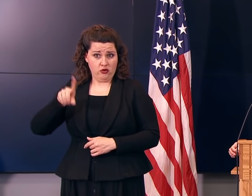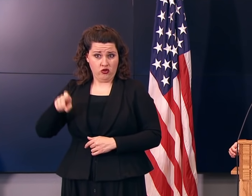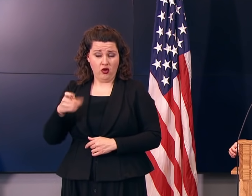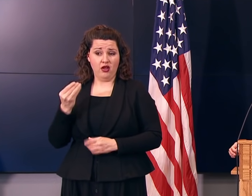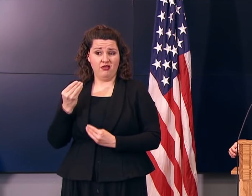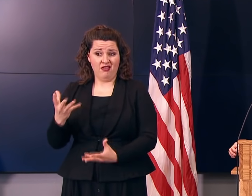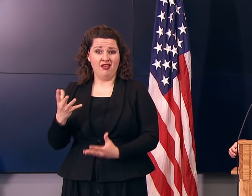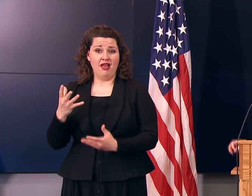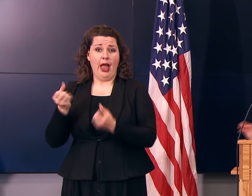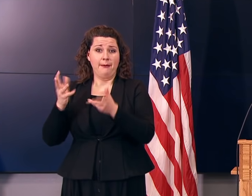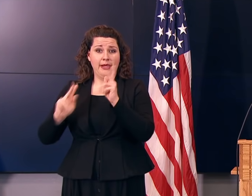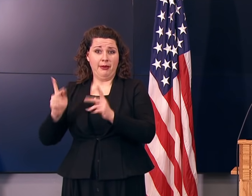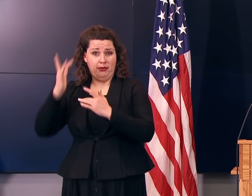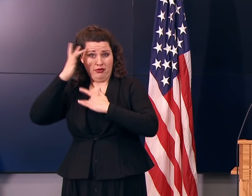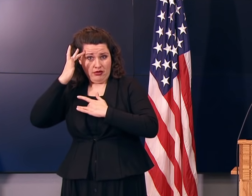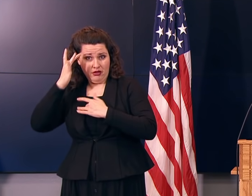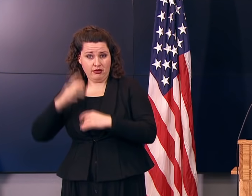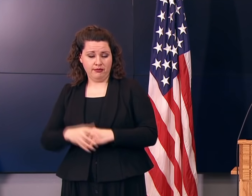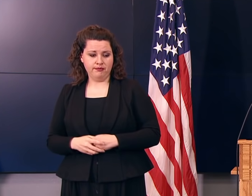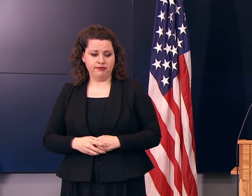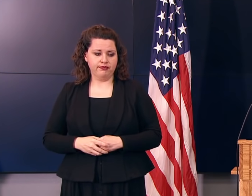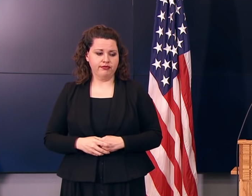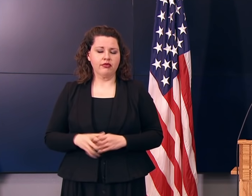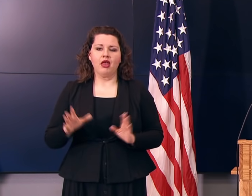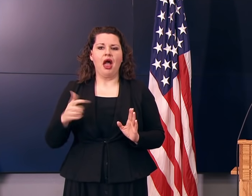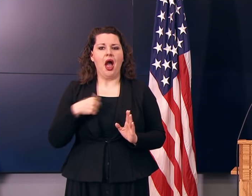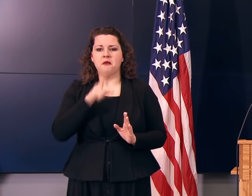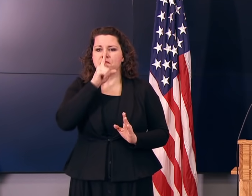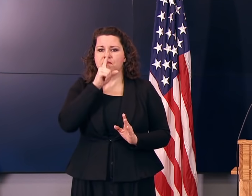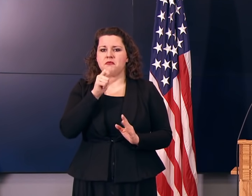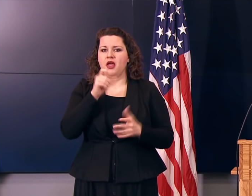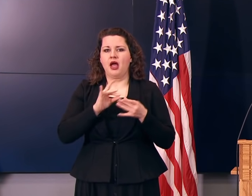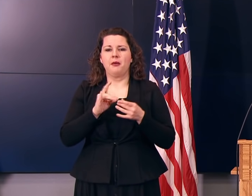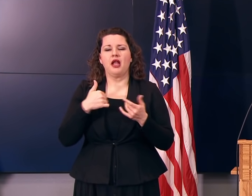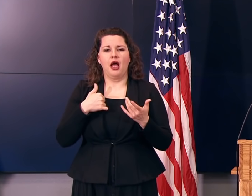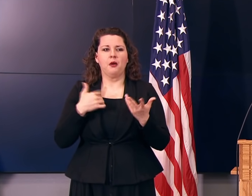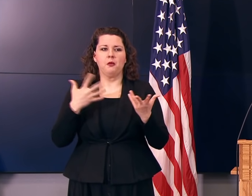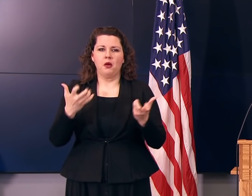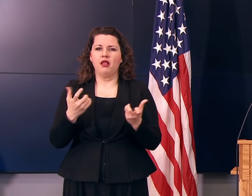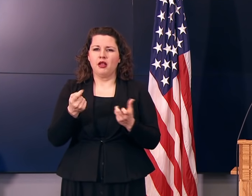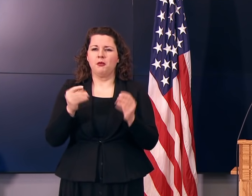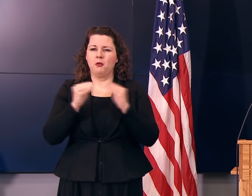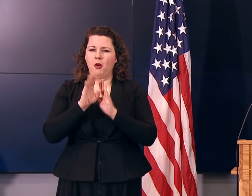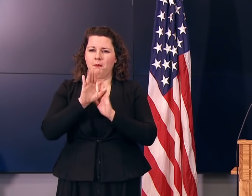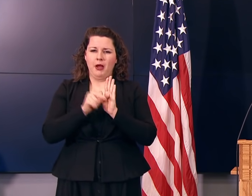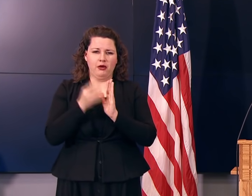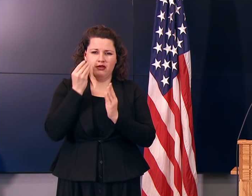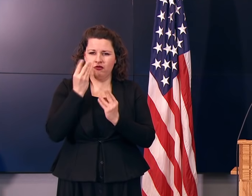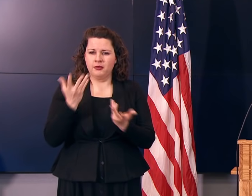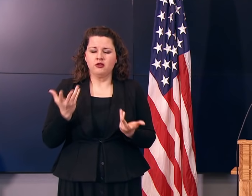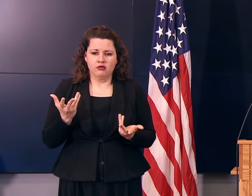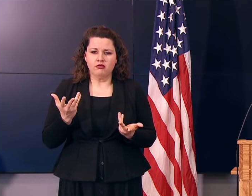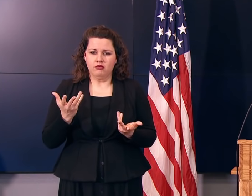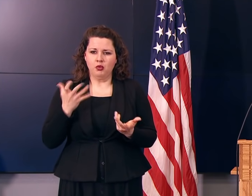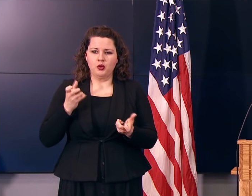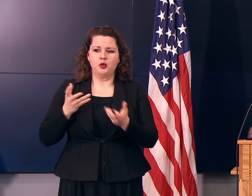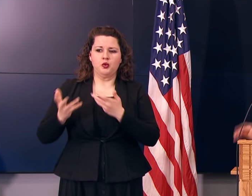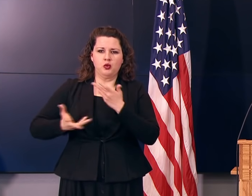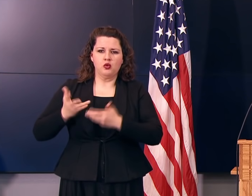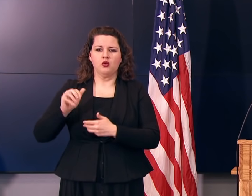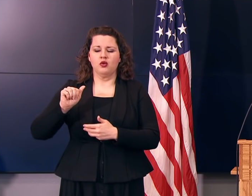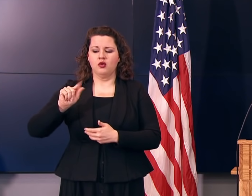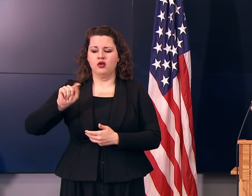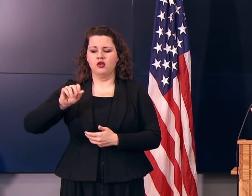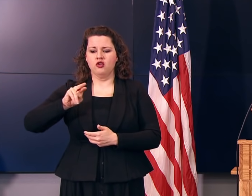numbers? You know, I'm not going to comment on that until I can get a little bit more background on it and visit with the Attorney General.